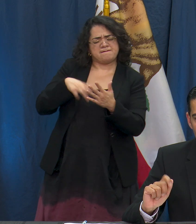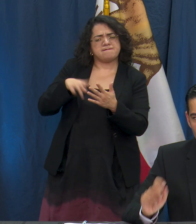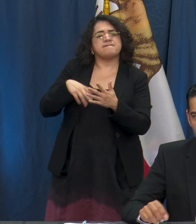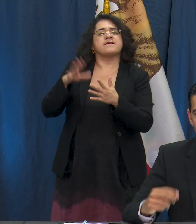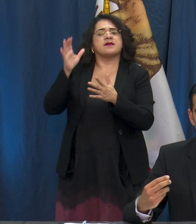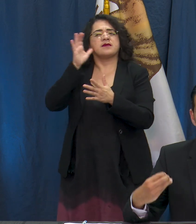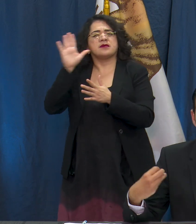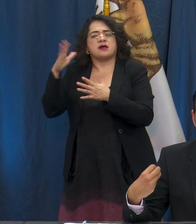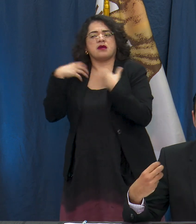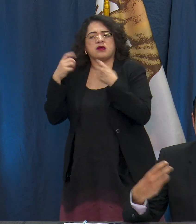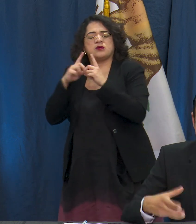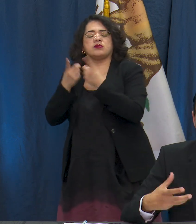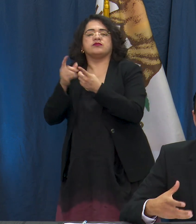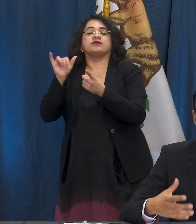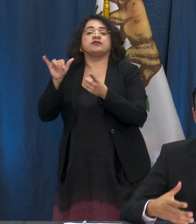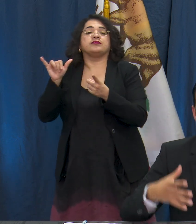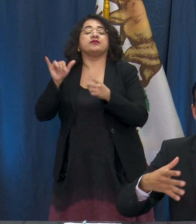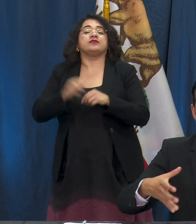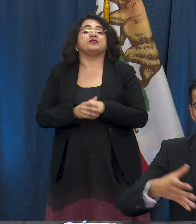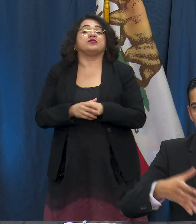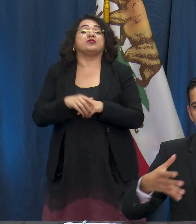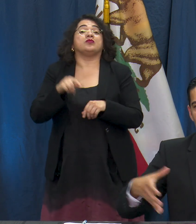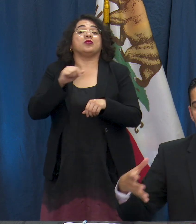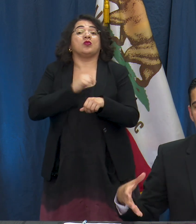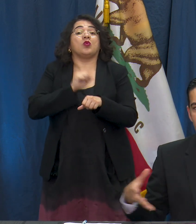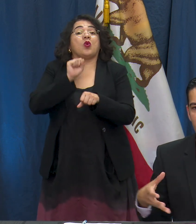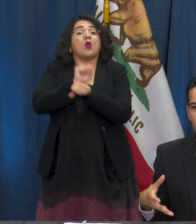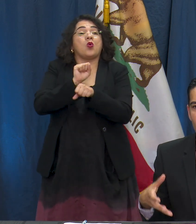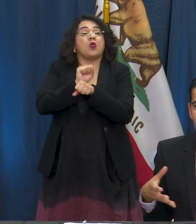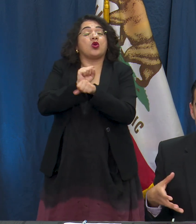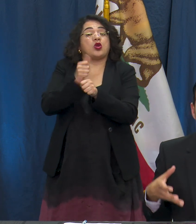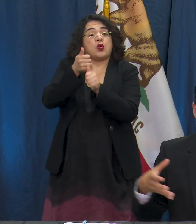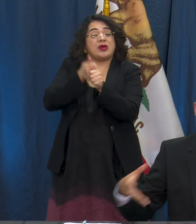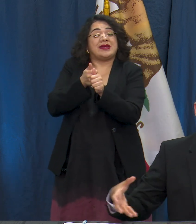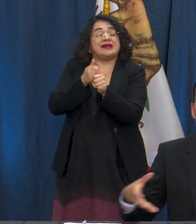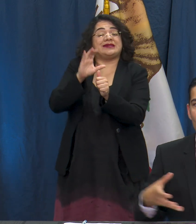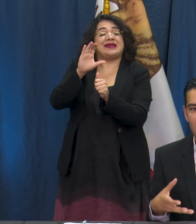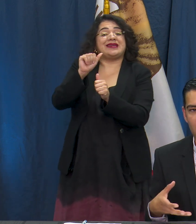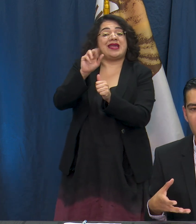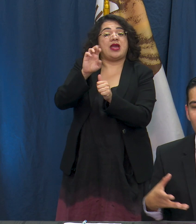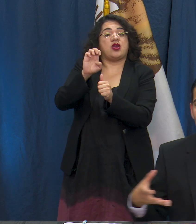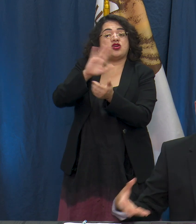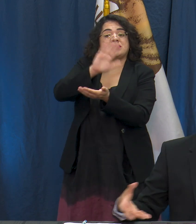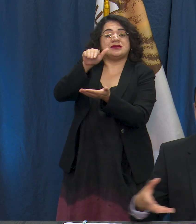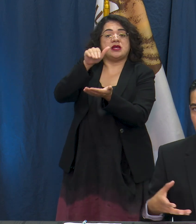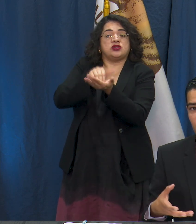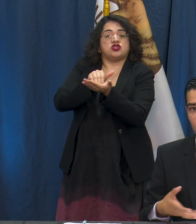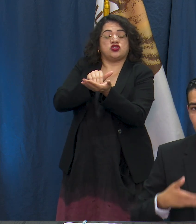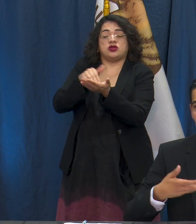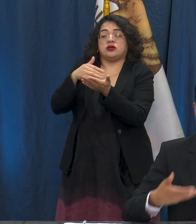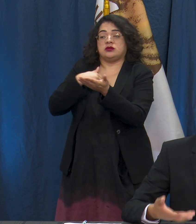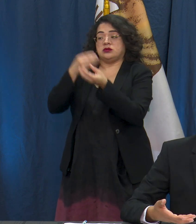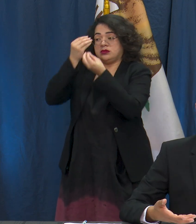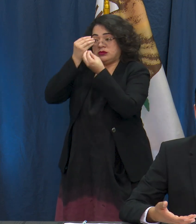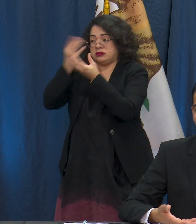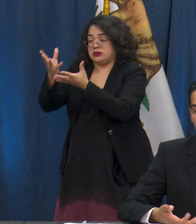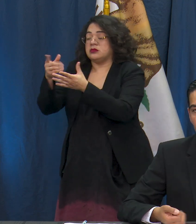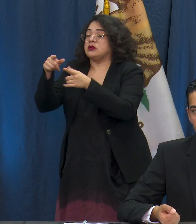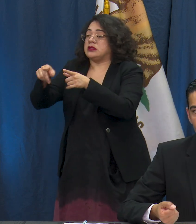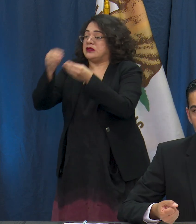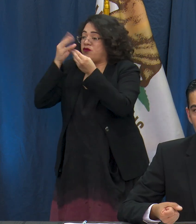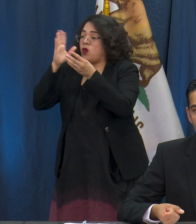is right now we're working with each individual care center to make sure that they are aware that this information is being